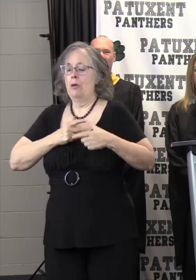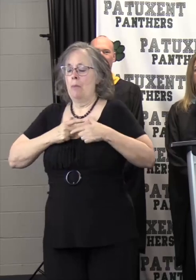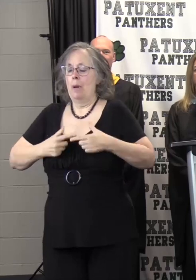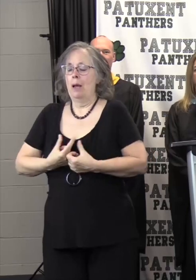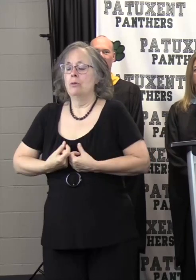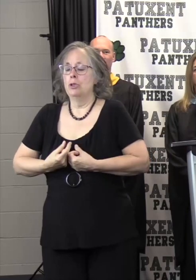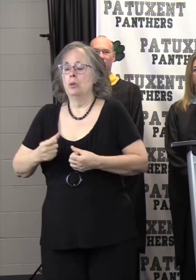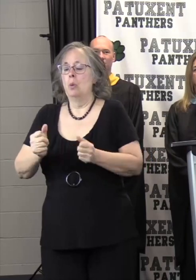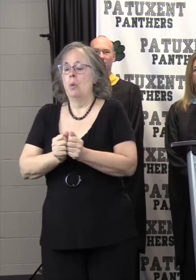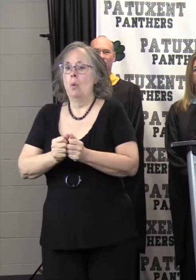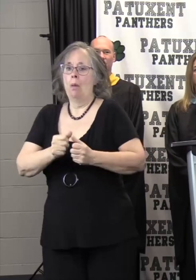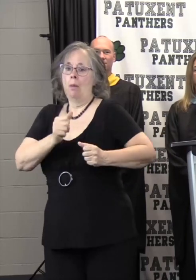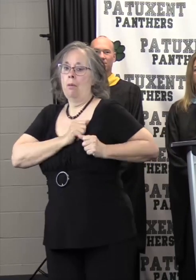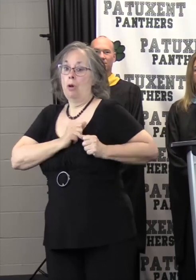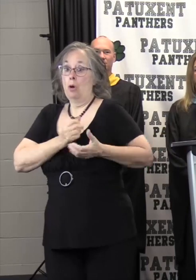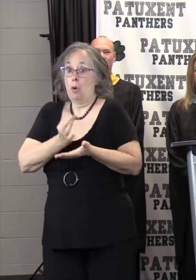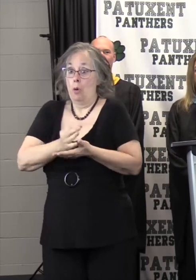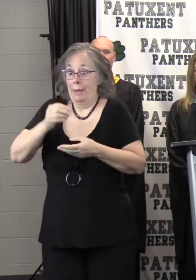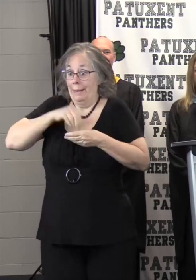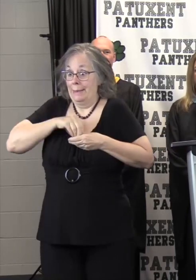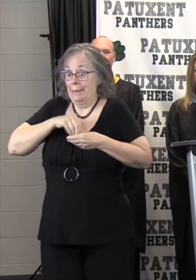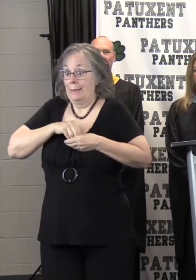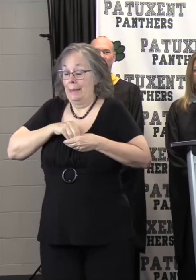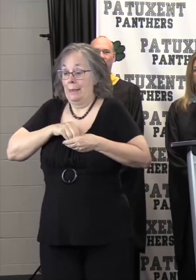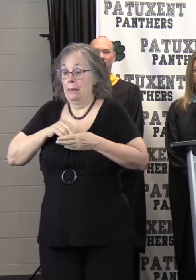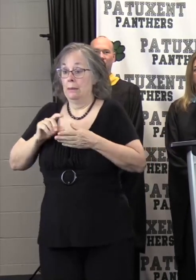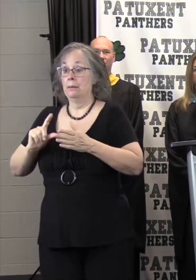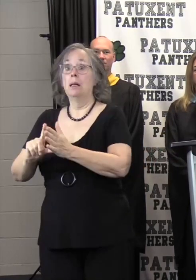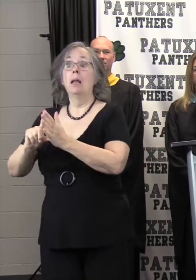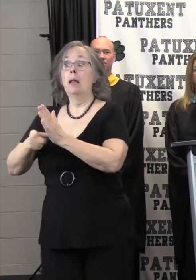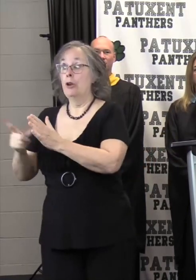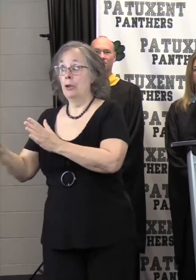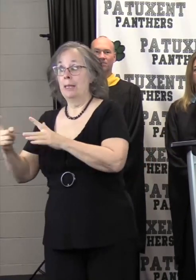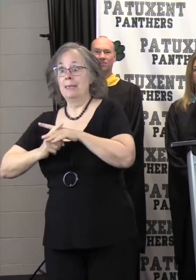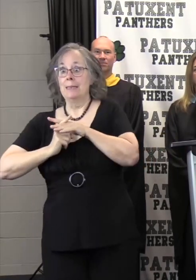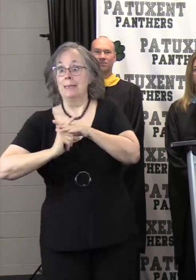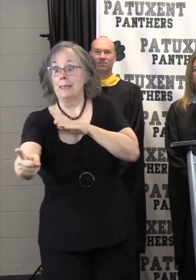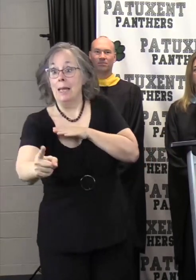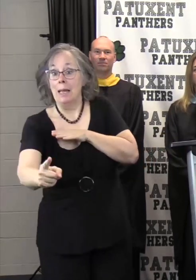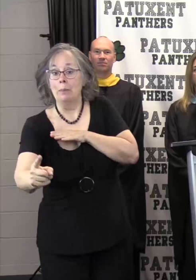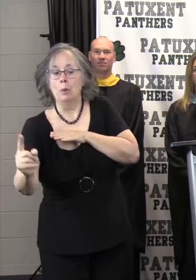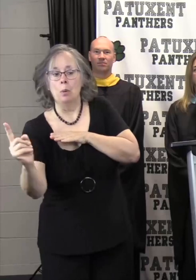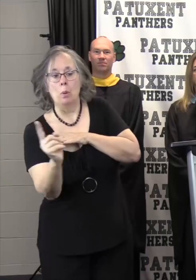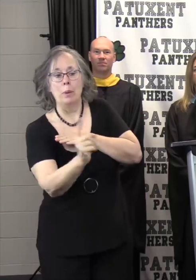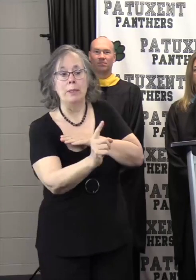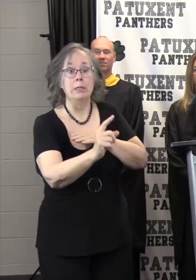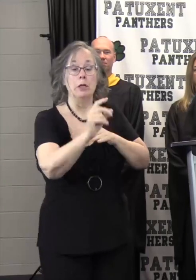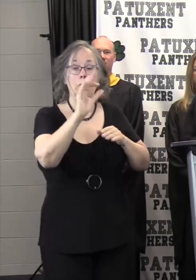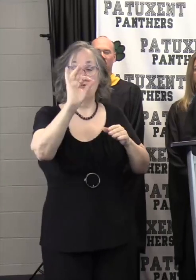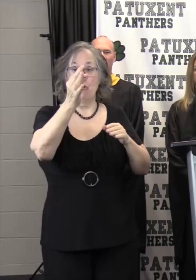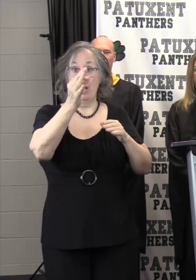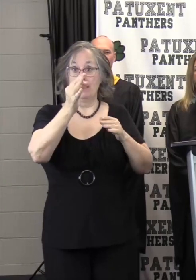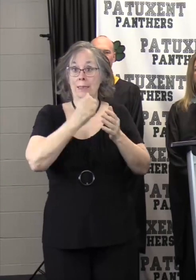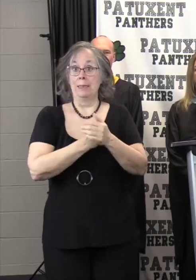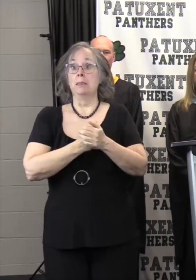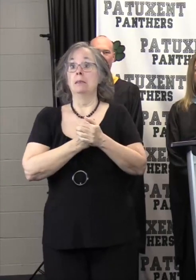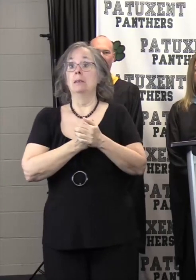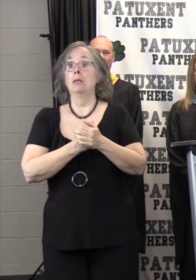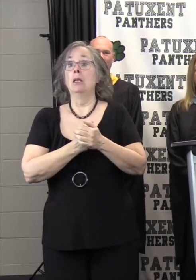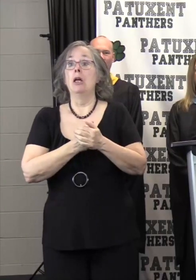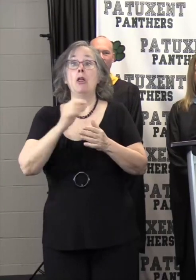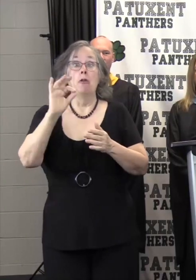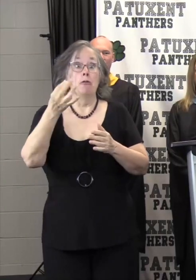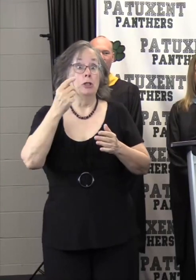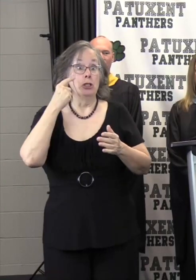squadron coin inside. The pilot eventually escaped his German captors and made his way back to France. The French thought he was a